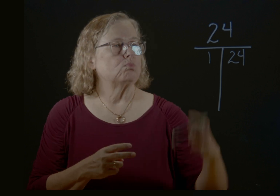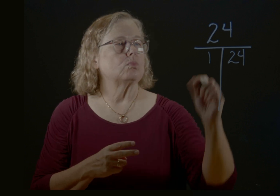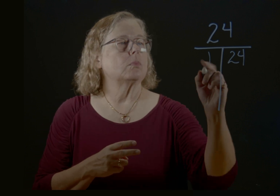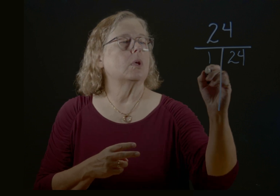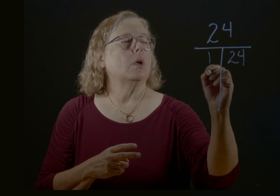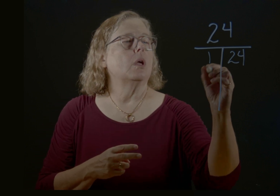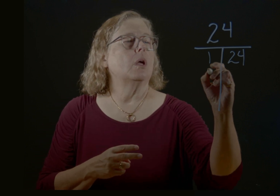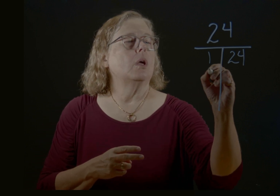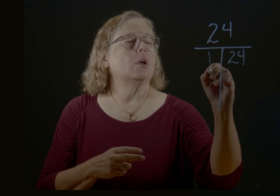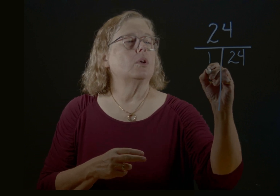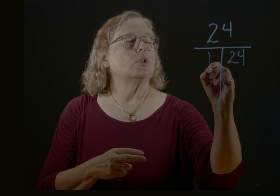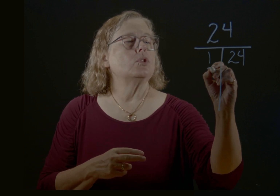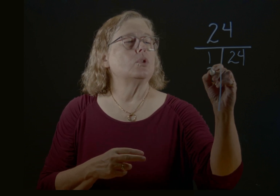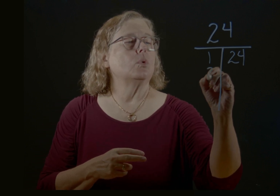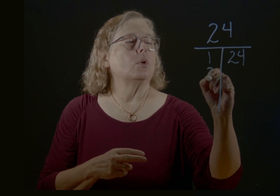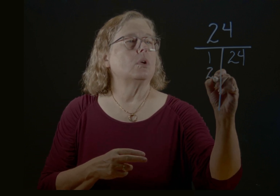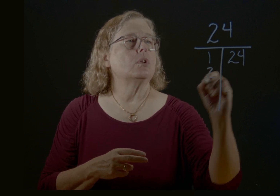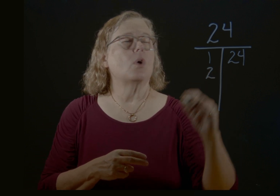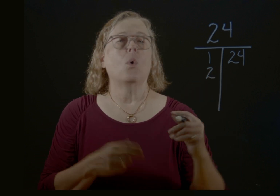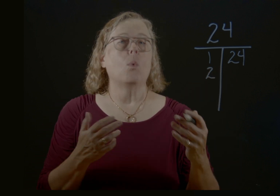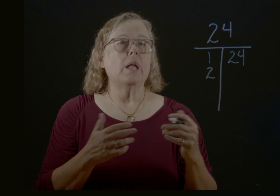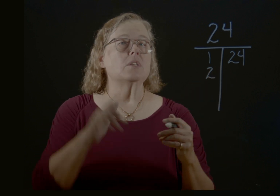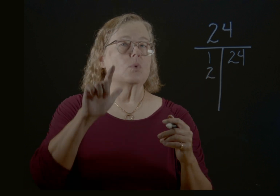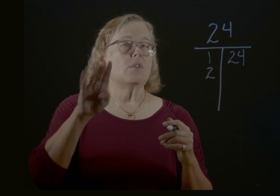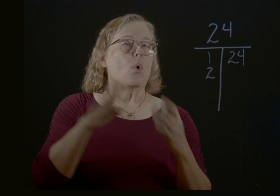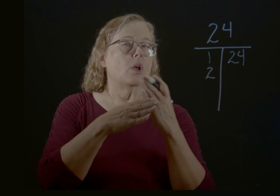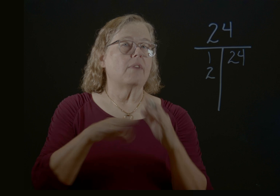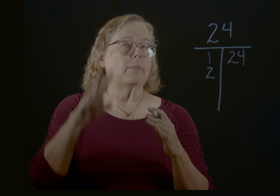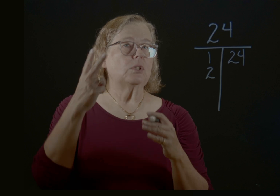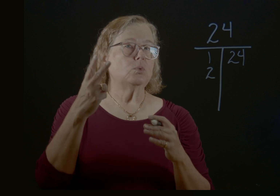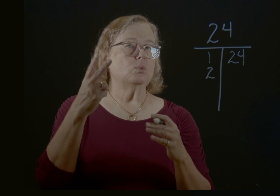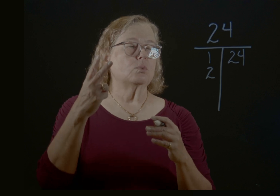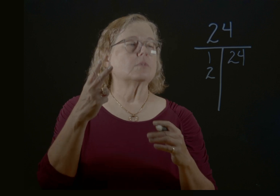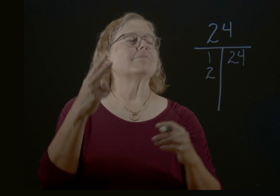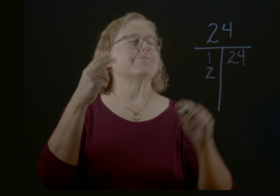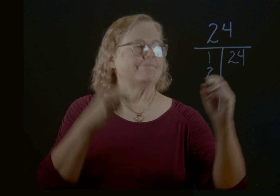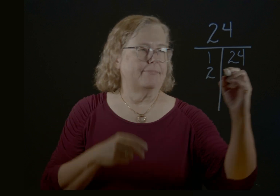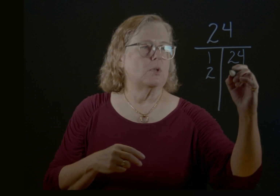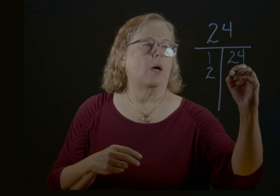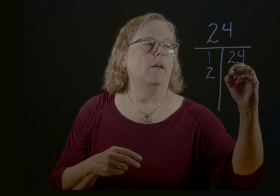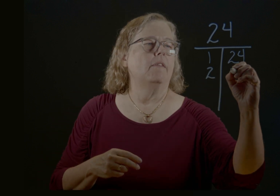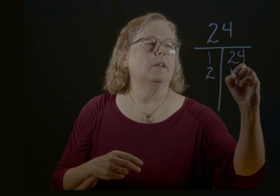so 2. What is 24 divided by 2? Good job. 12.